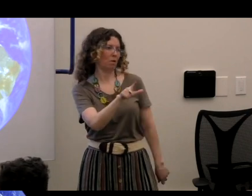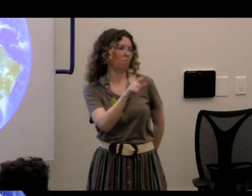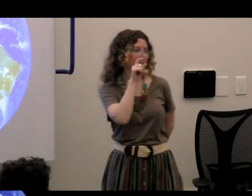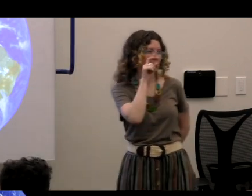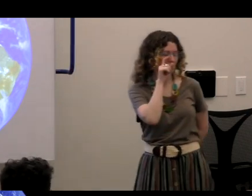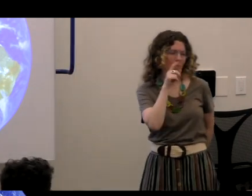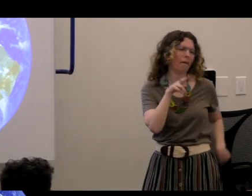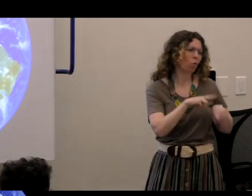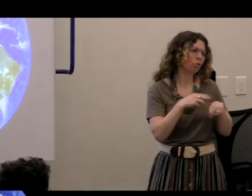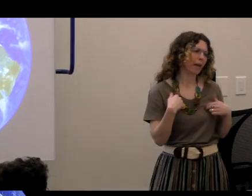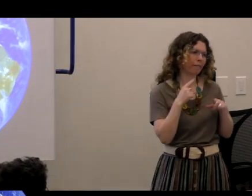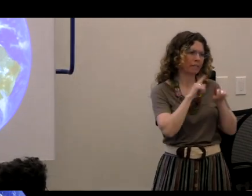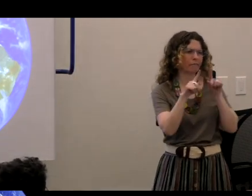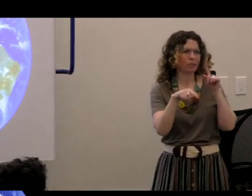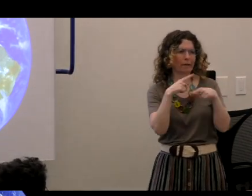people using ASL.